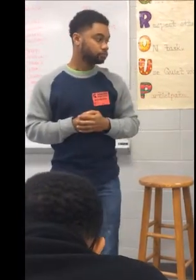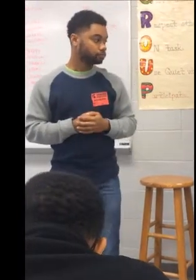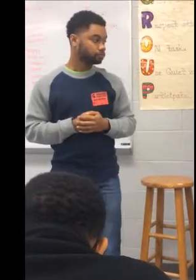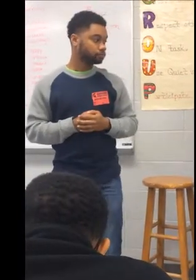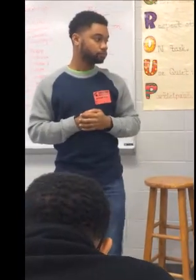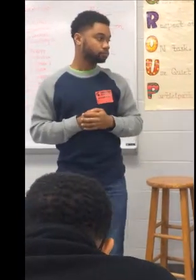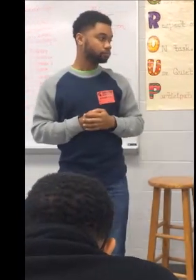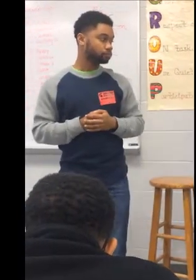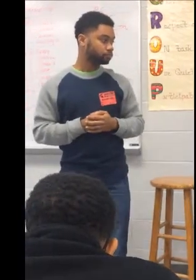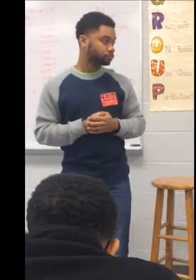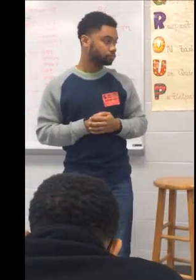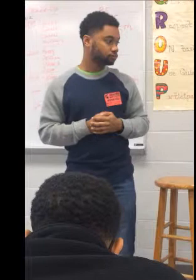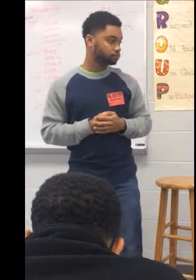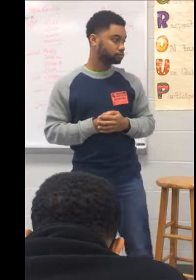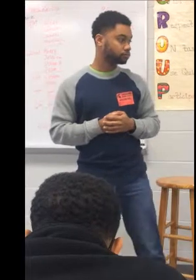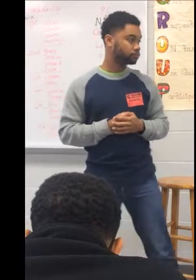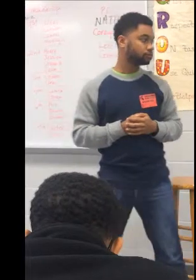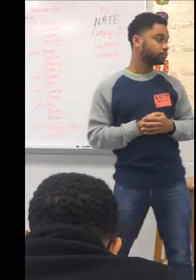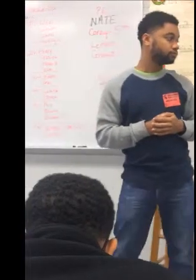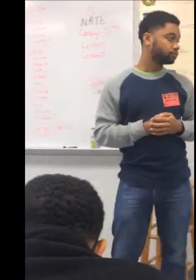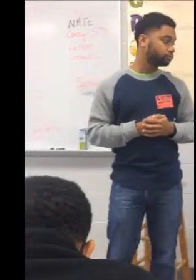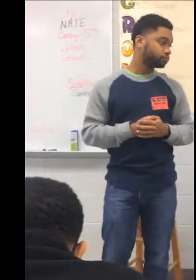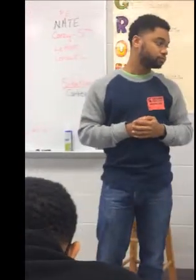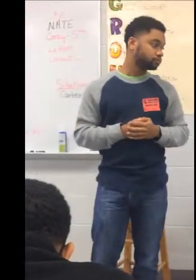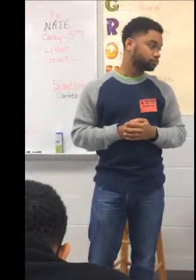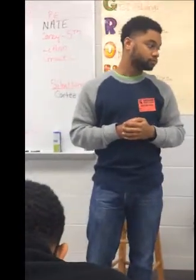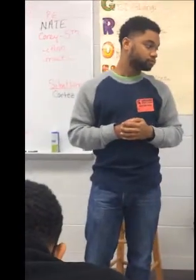how to deal with your fractions.